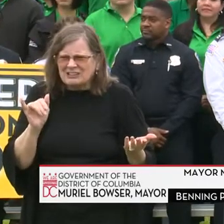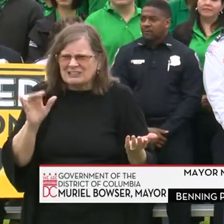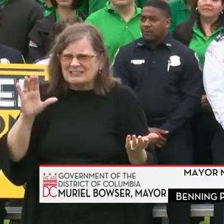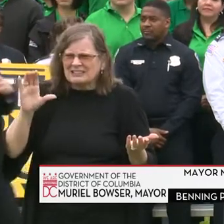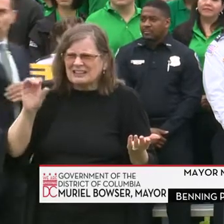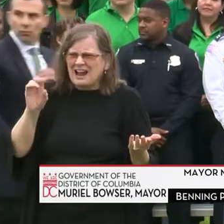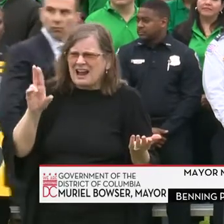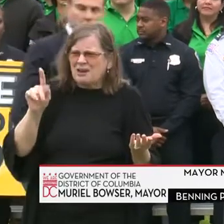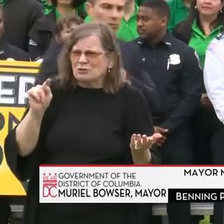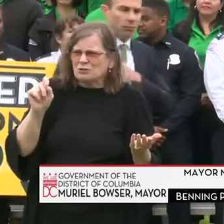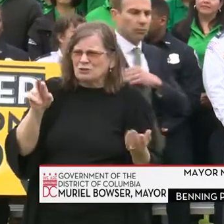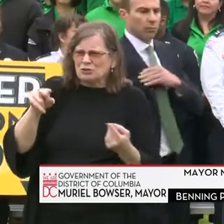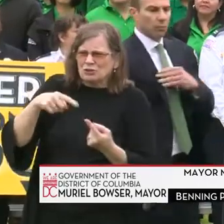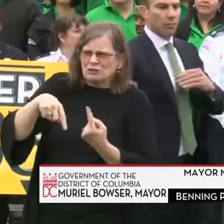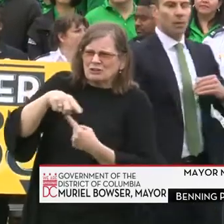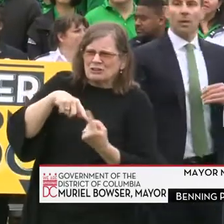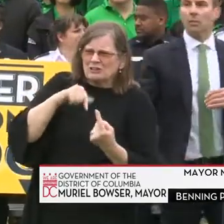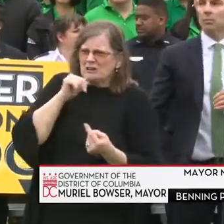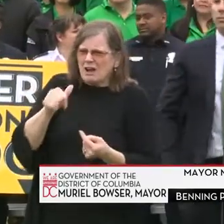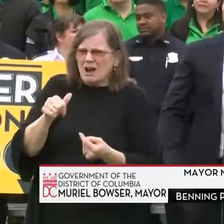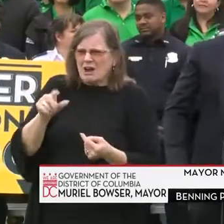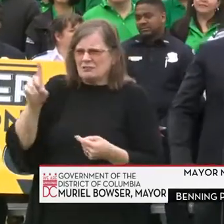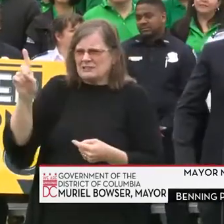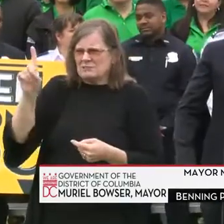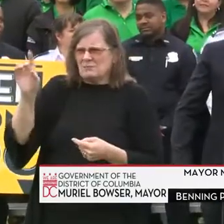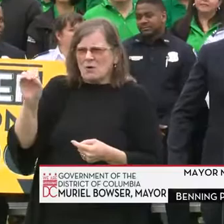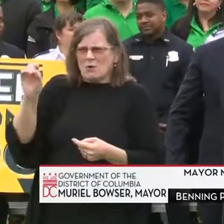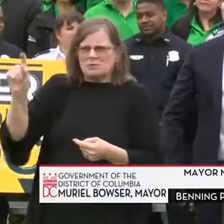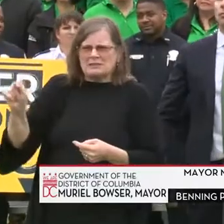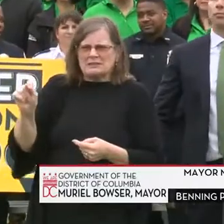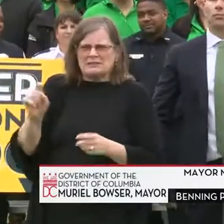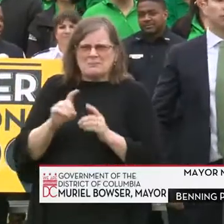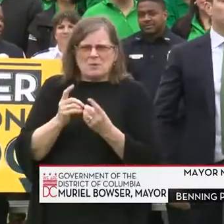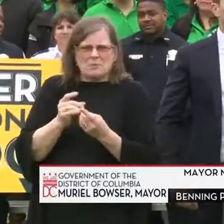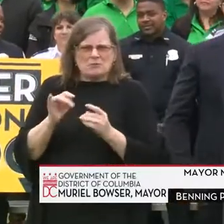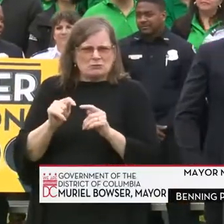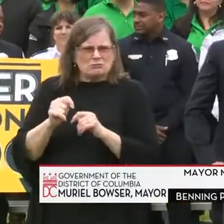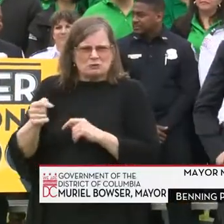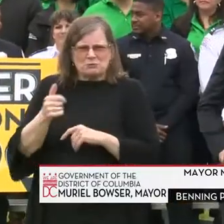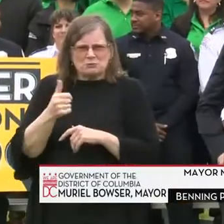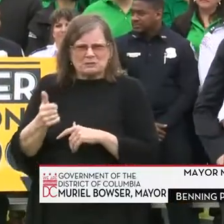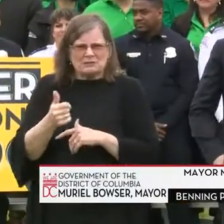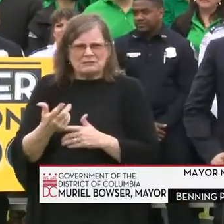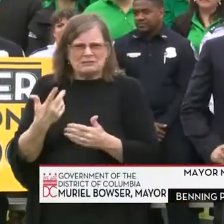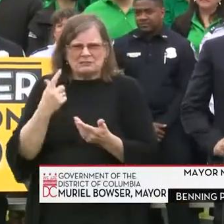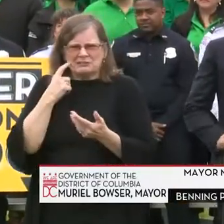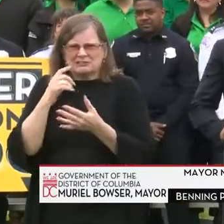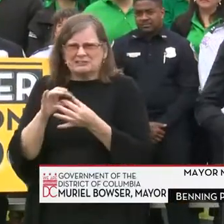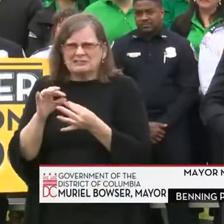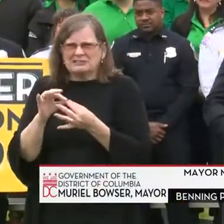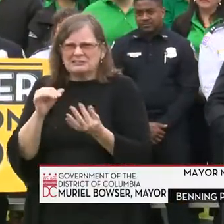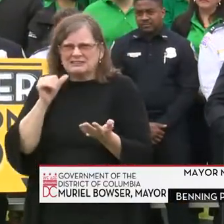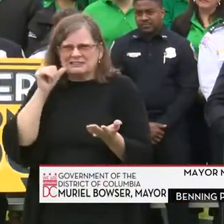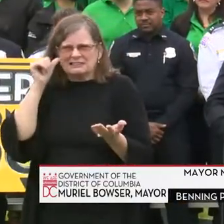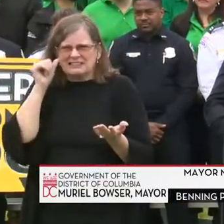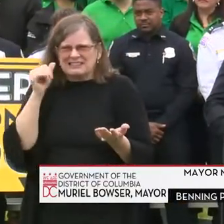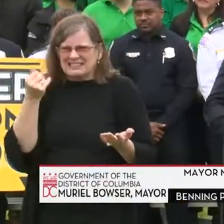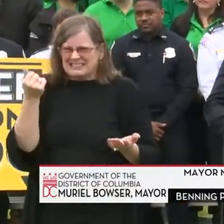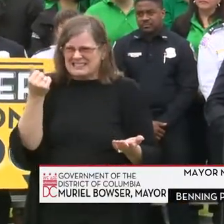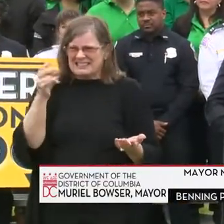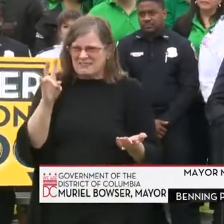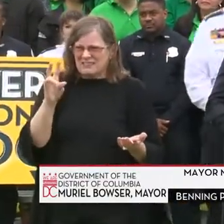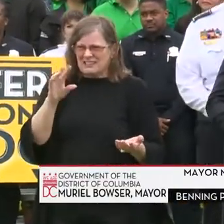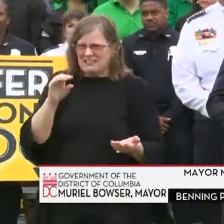A number of those, we saw them at least 3 locations yesterday. All right, please share those locations with us. 17th and M,